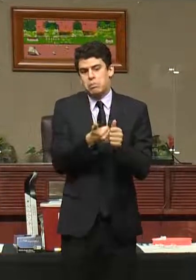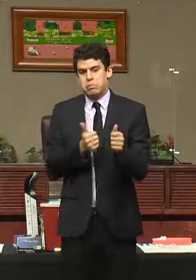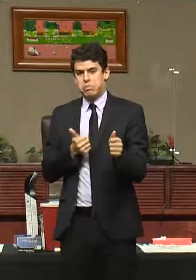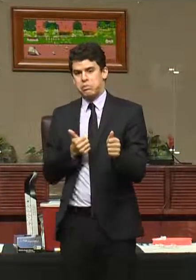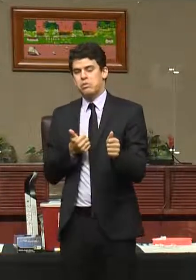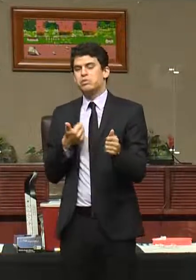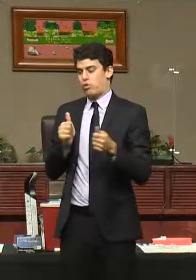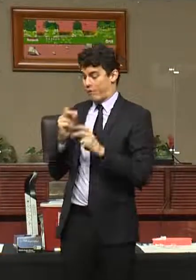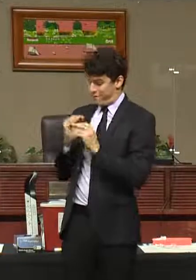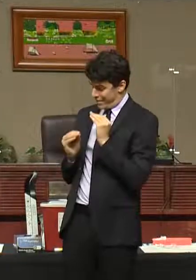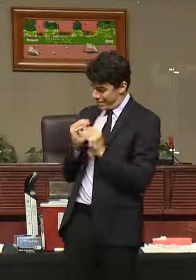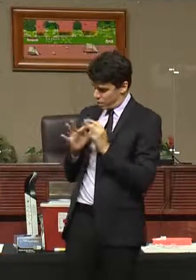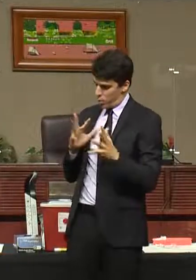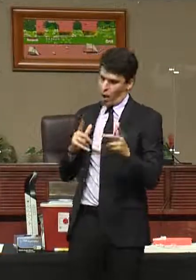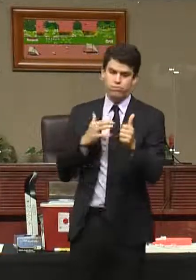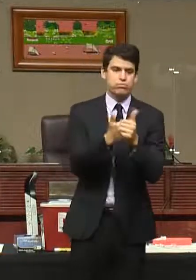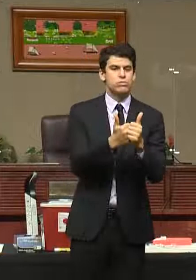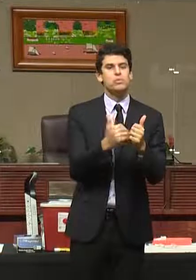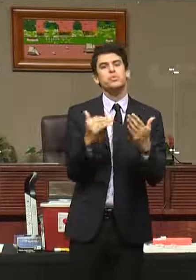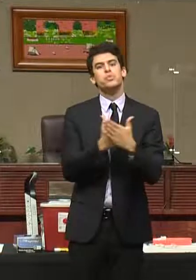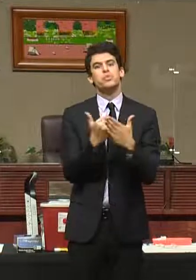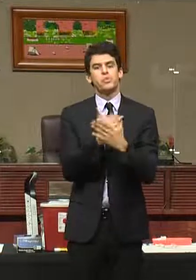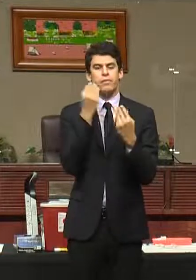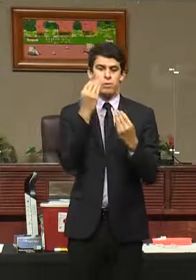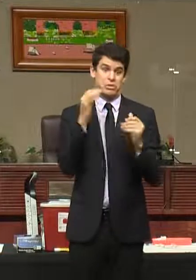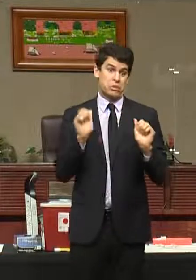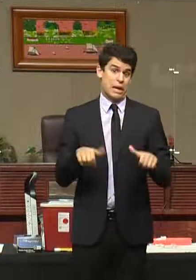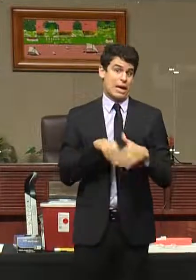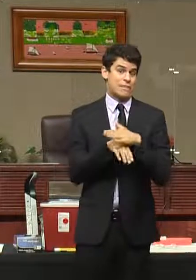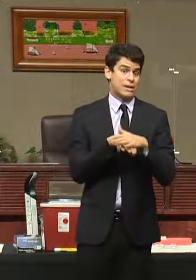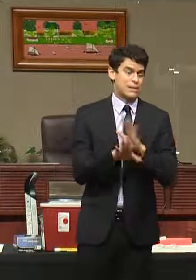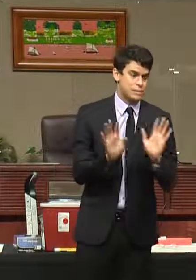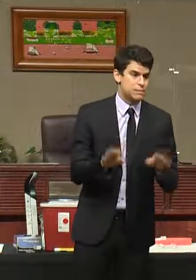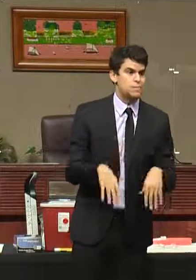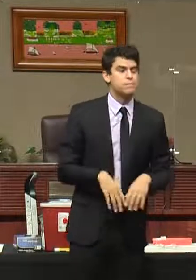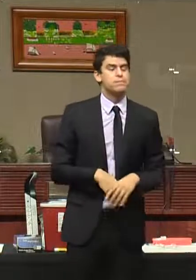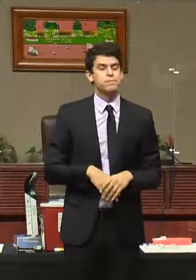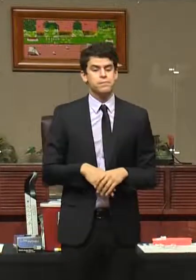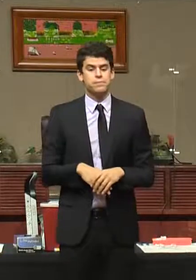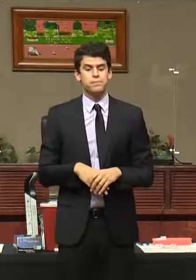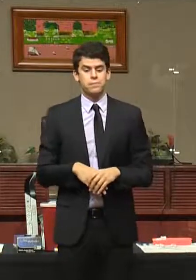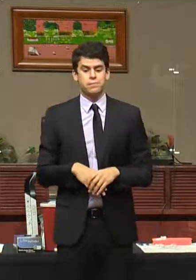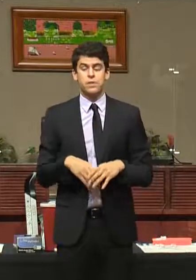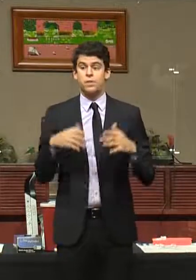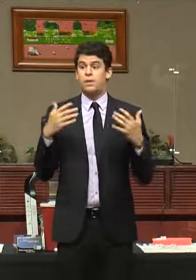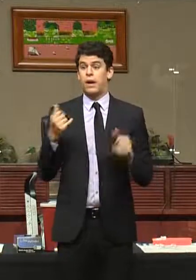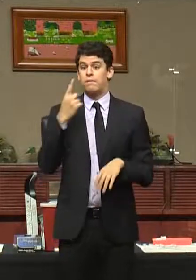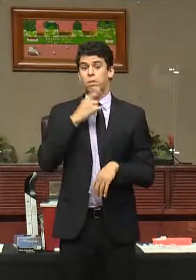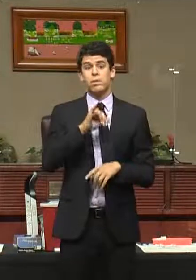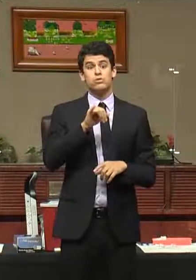Orange County that have completed their series, this means first and second or Johnson & Johnson,